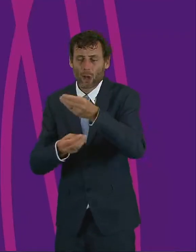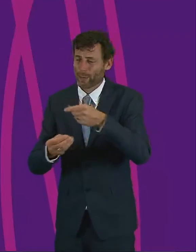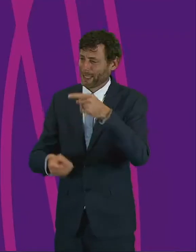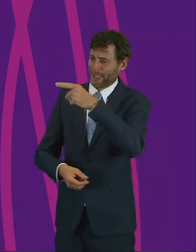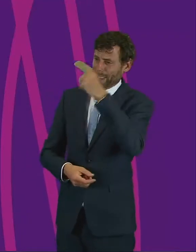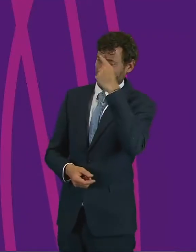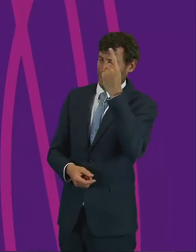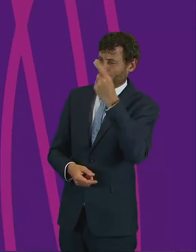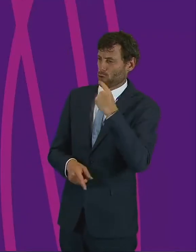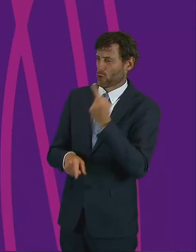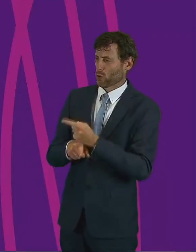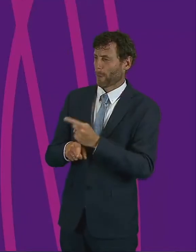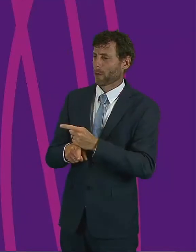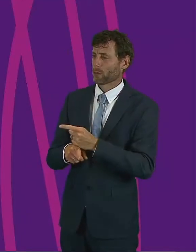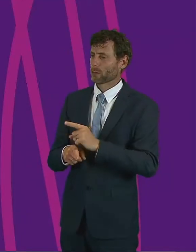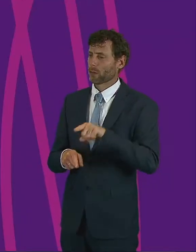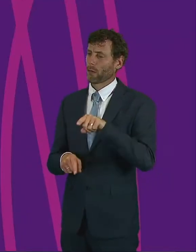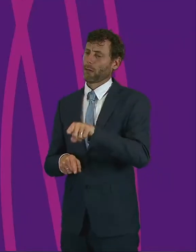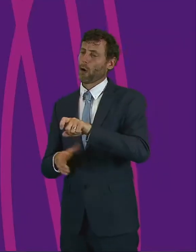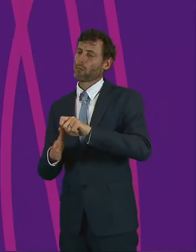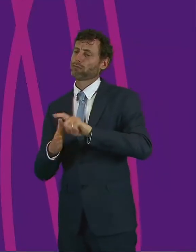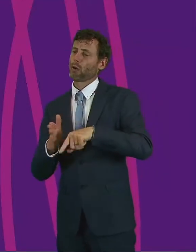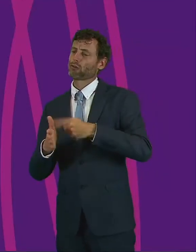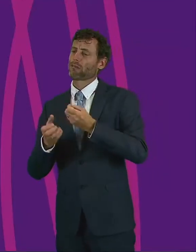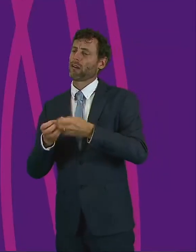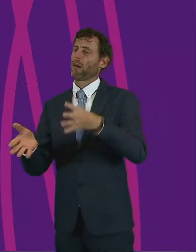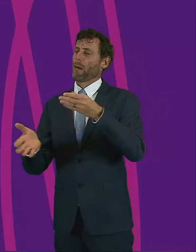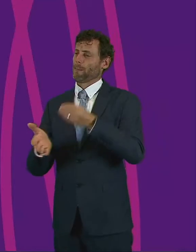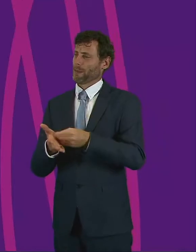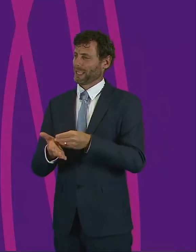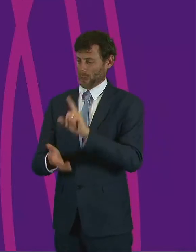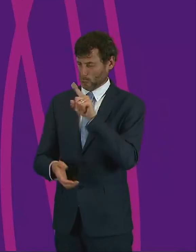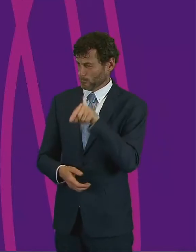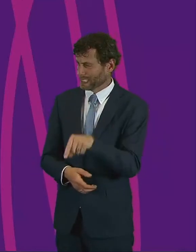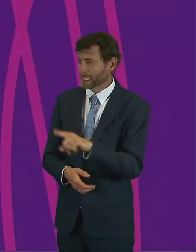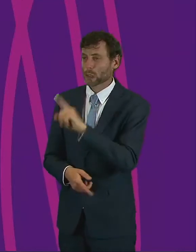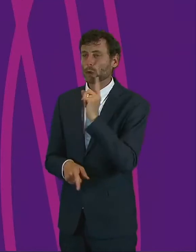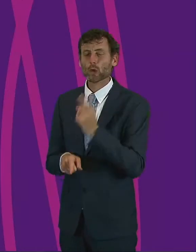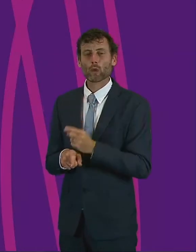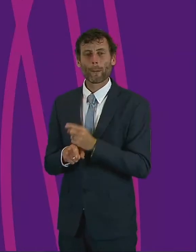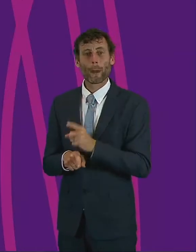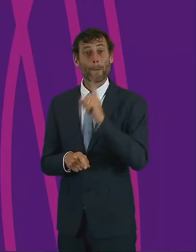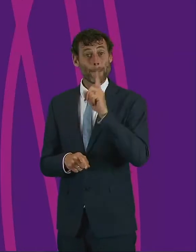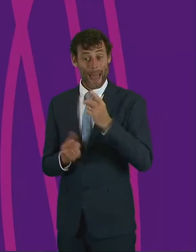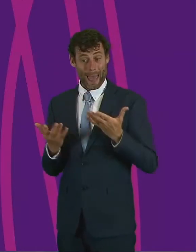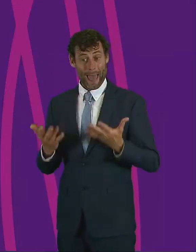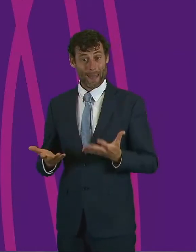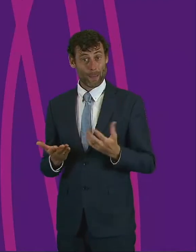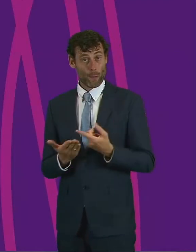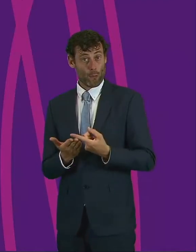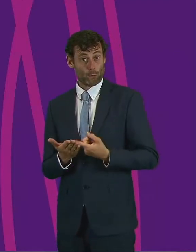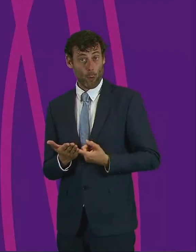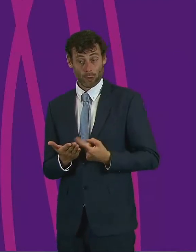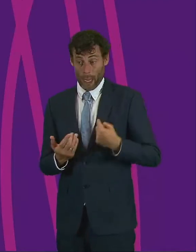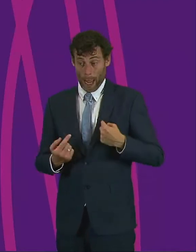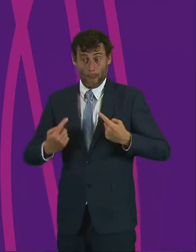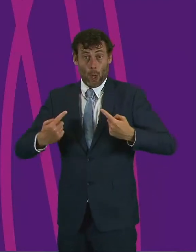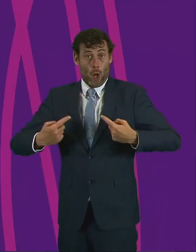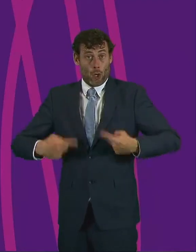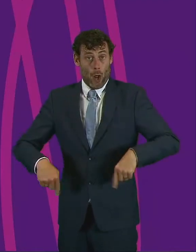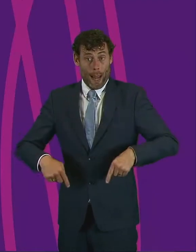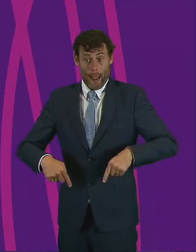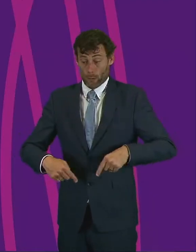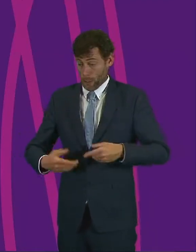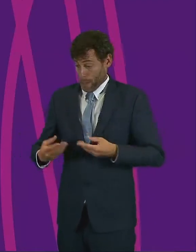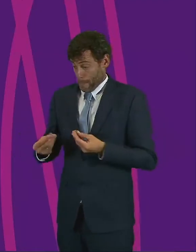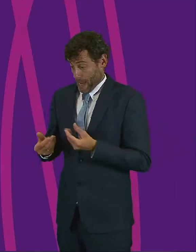Dean Lockhart is talking about, but it would be wise for him to consider the fact that the rules right now prohibit me from using money